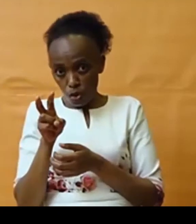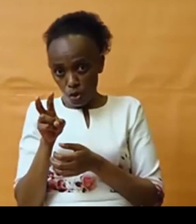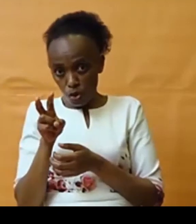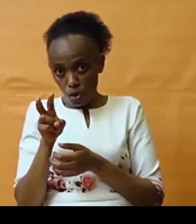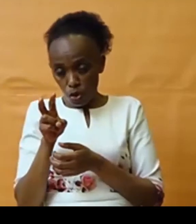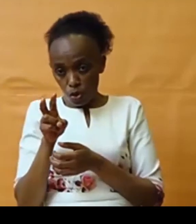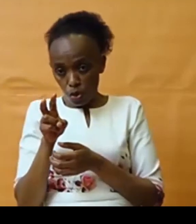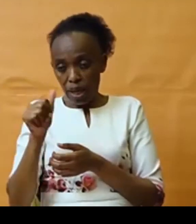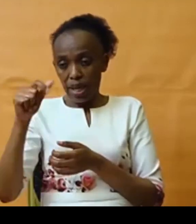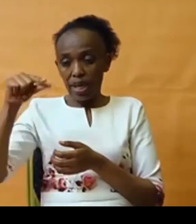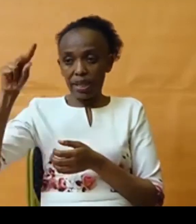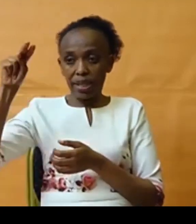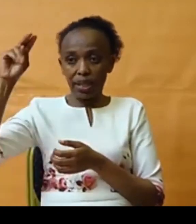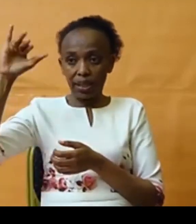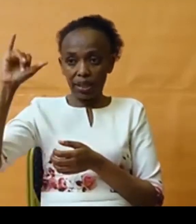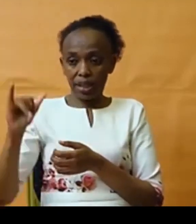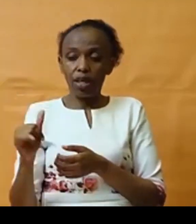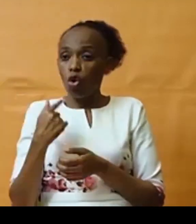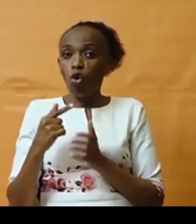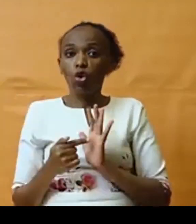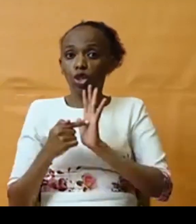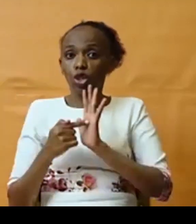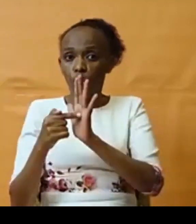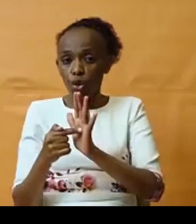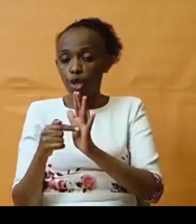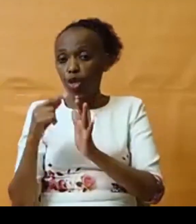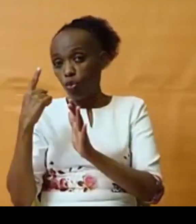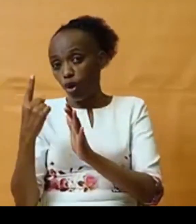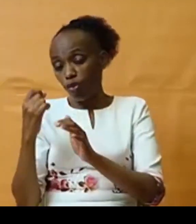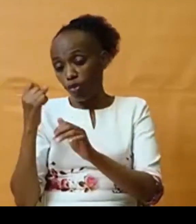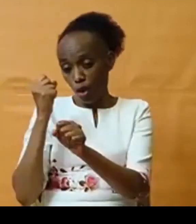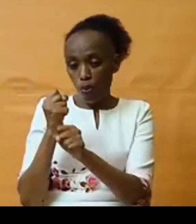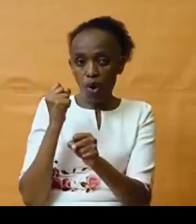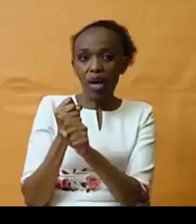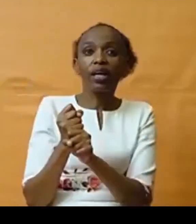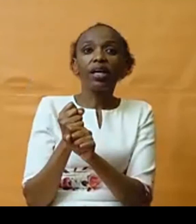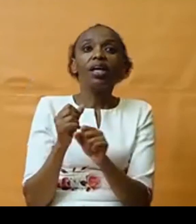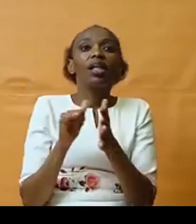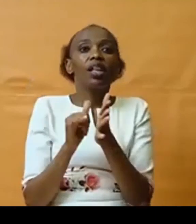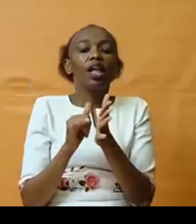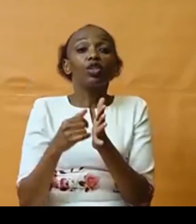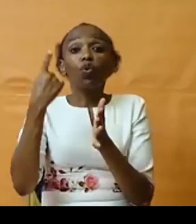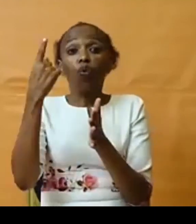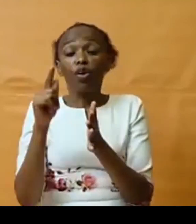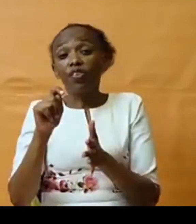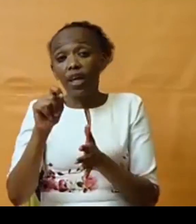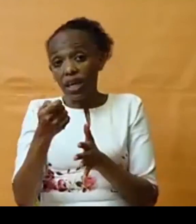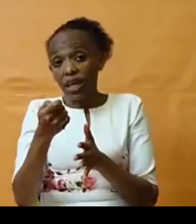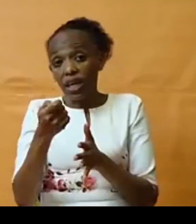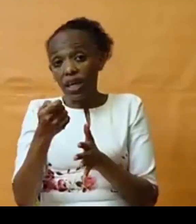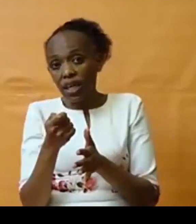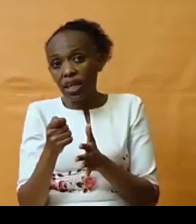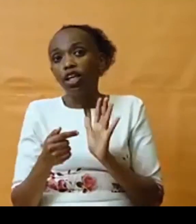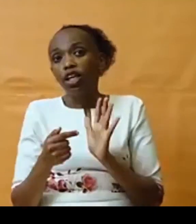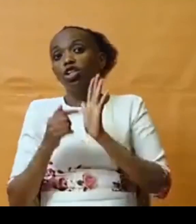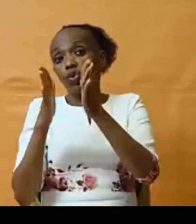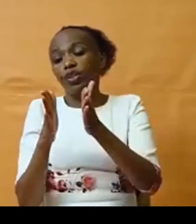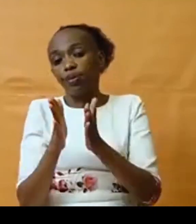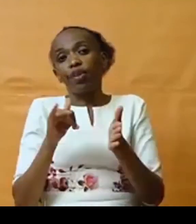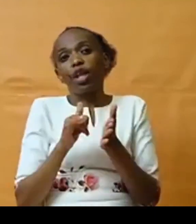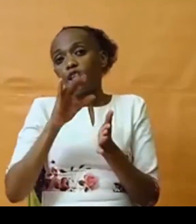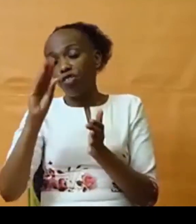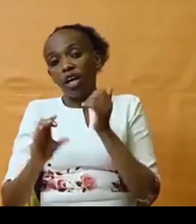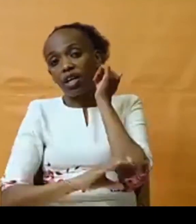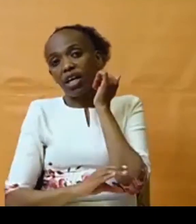credit rating agencies, who will point out in one of their operations that one of the key indicators